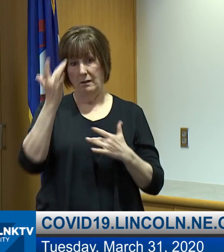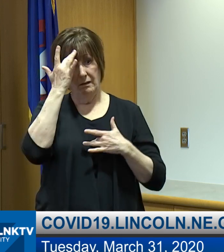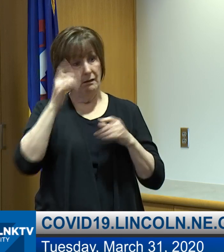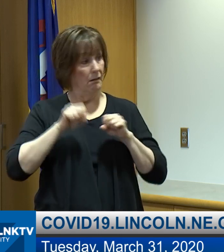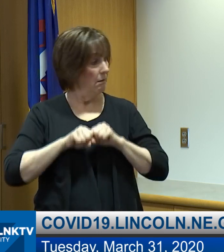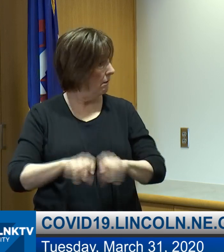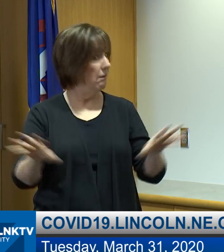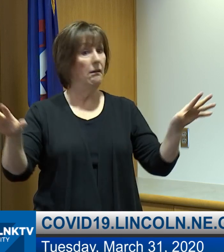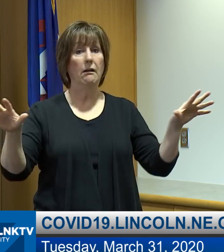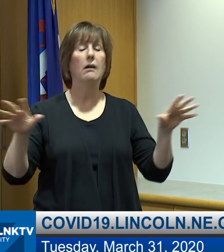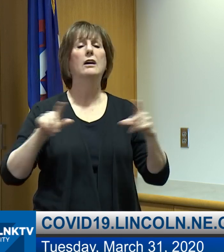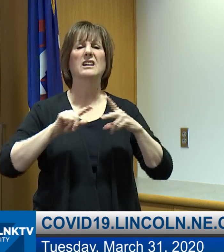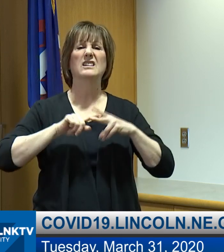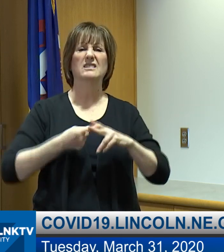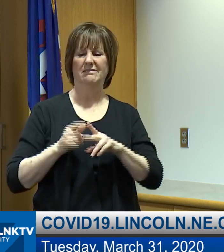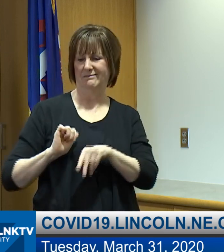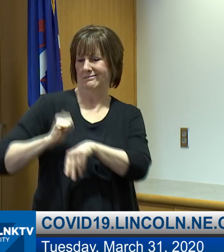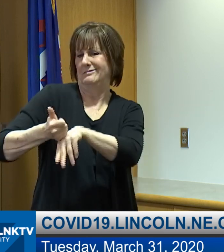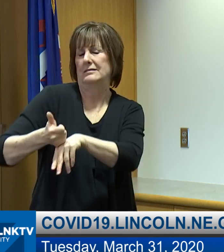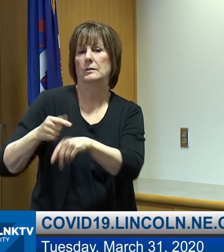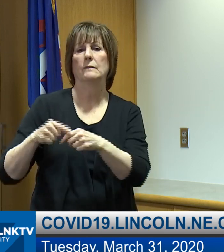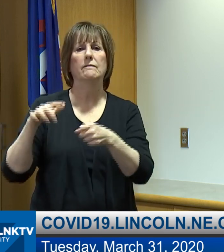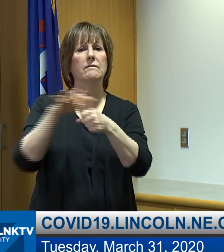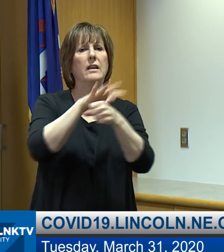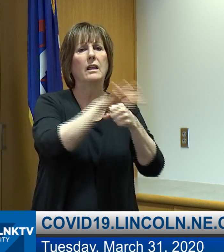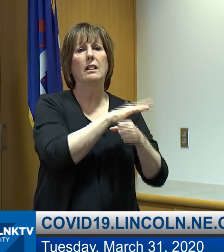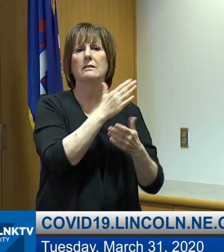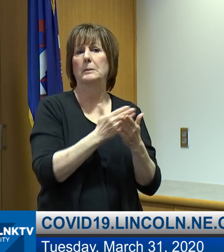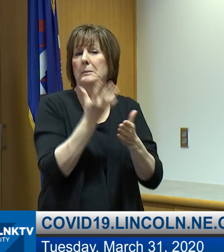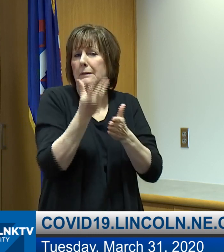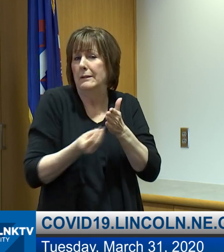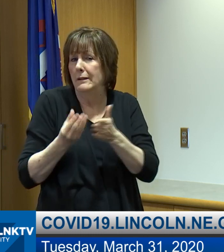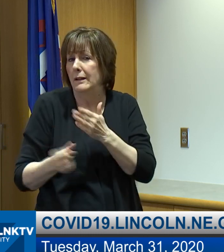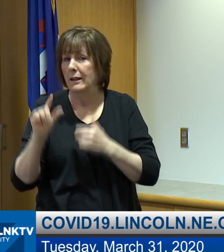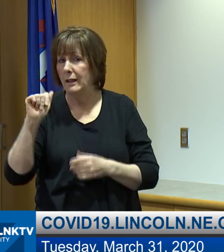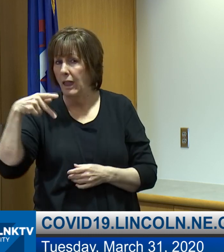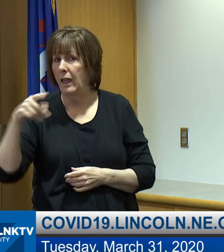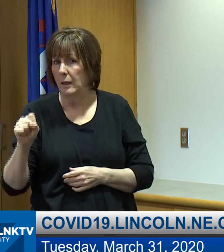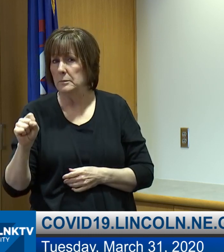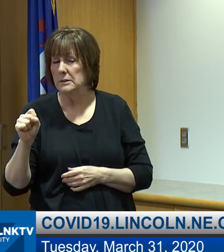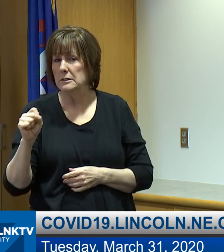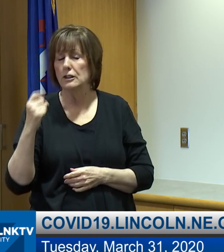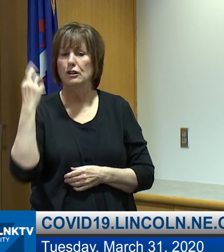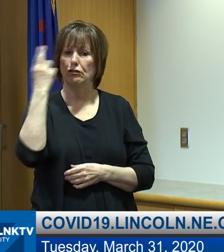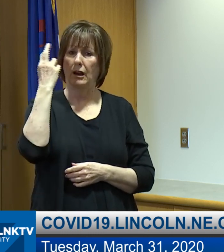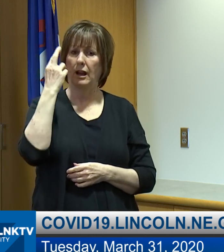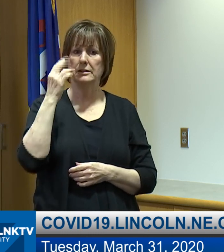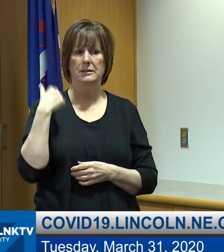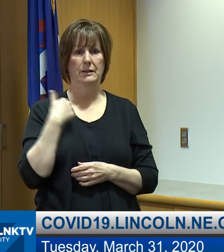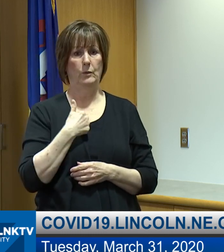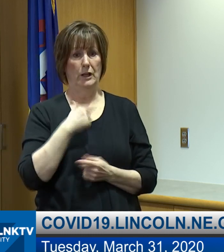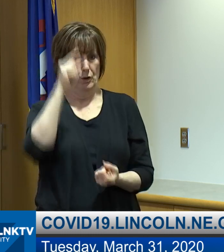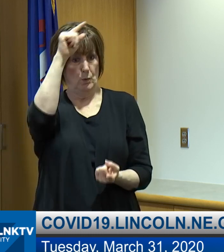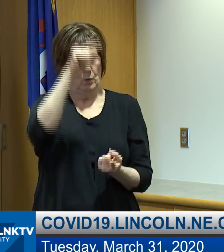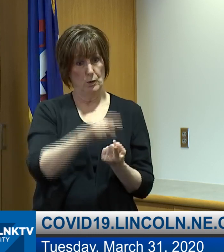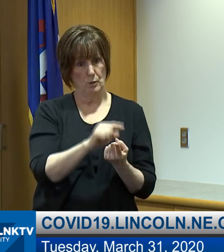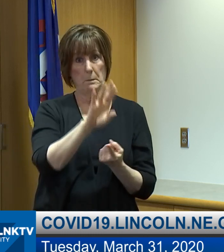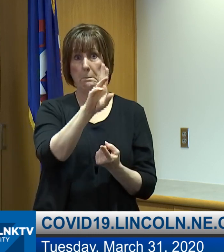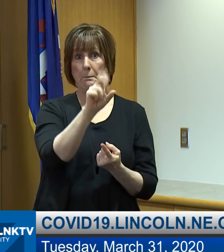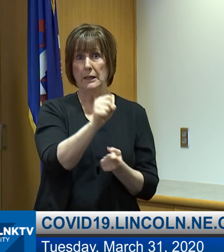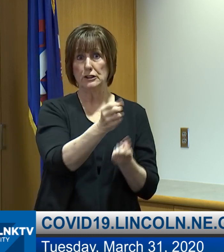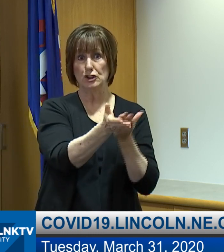are rolling it out to try and fill in the gaps, because we do realize that this reduced bus